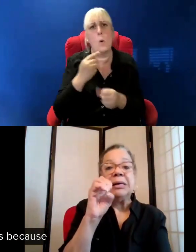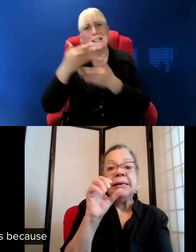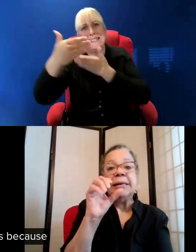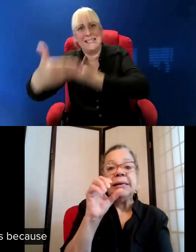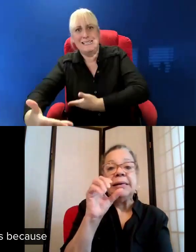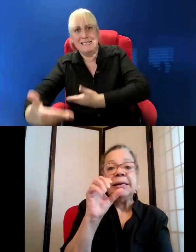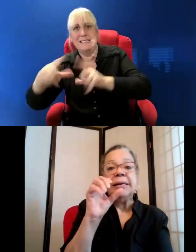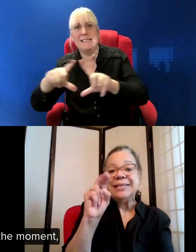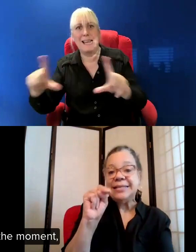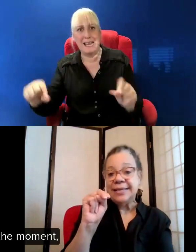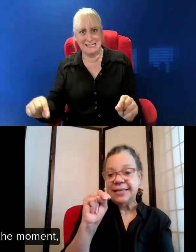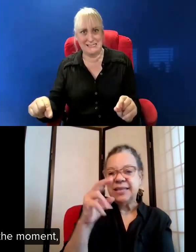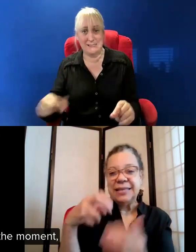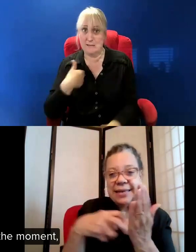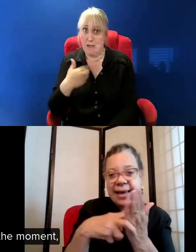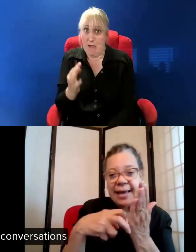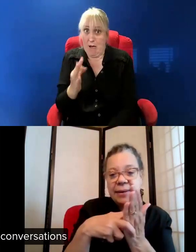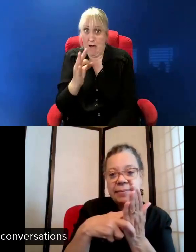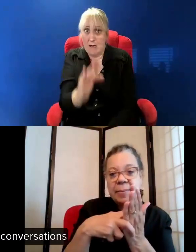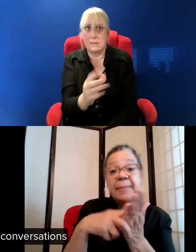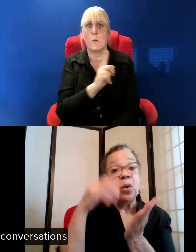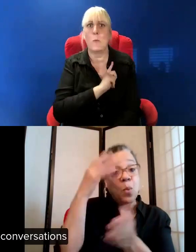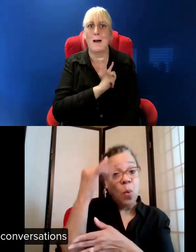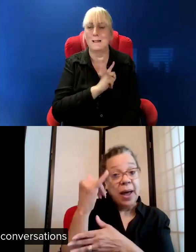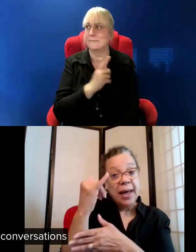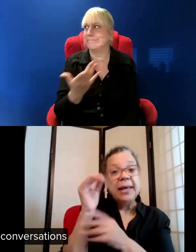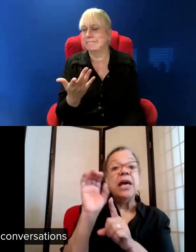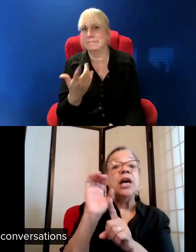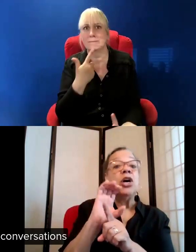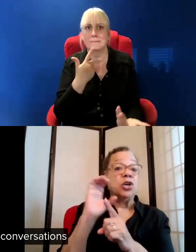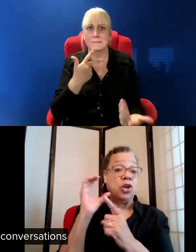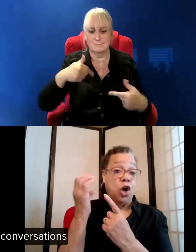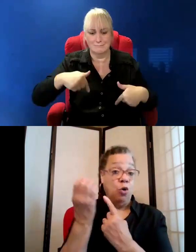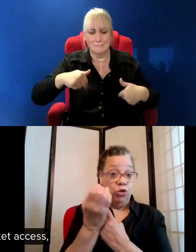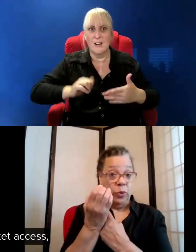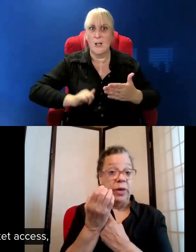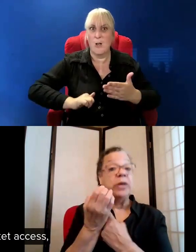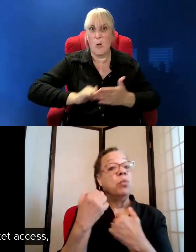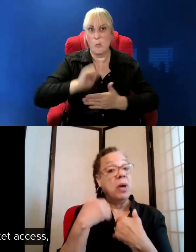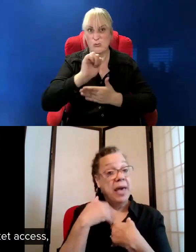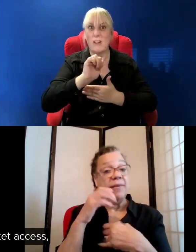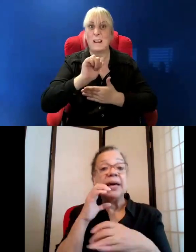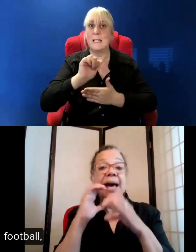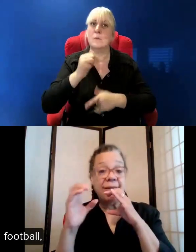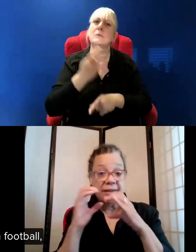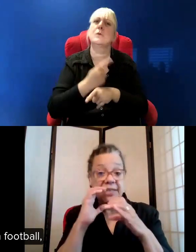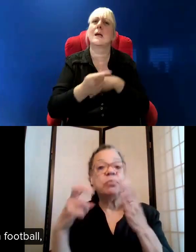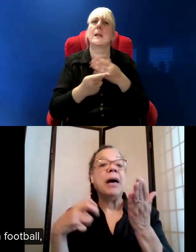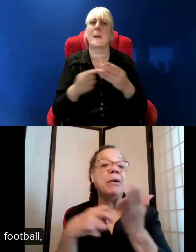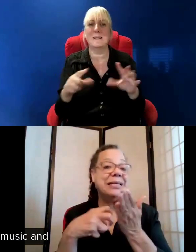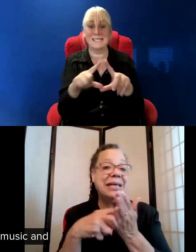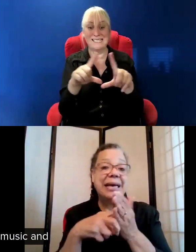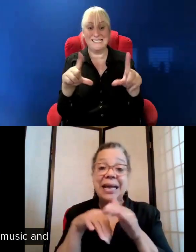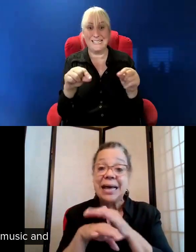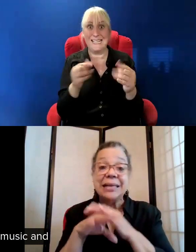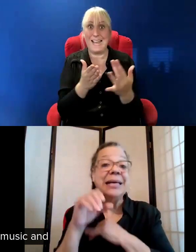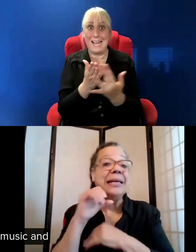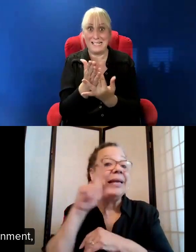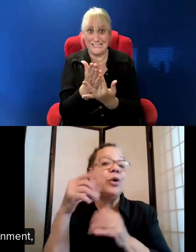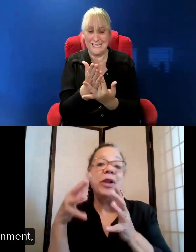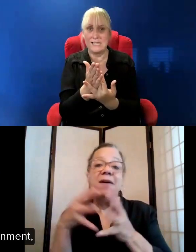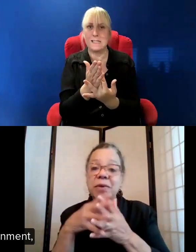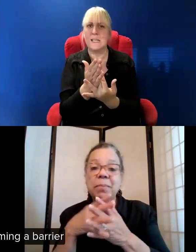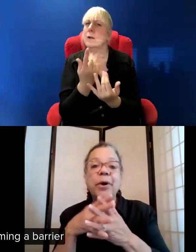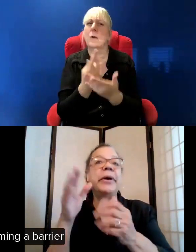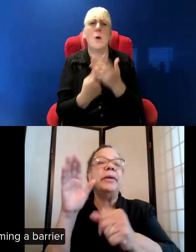ask this because culturally at the moment, we are having conversations around ticket access, not just in football, but also in music